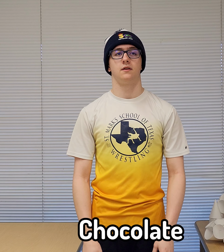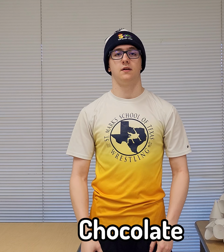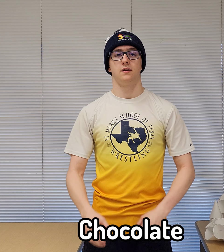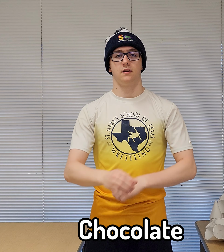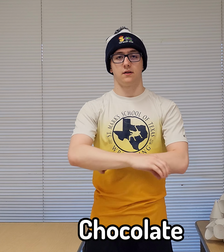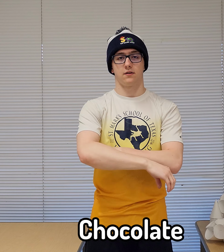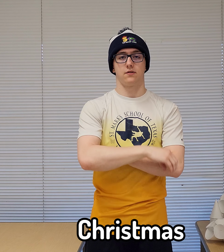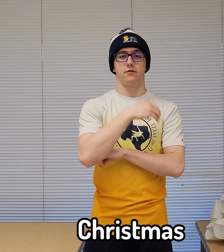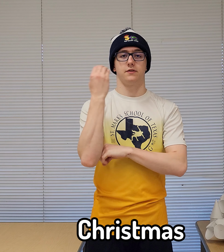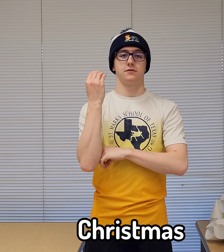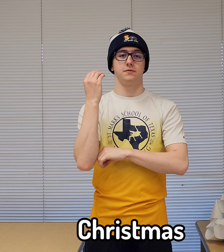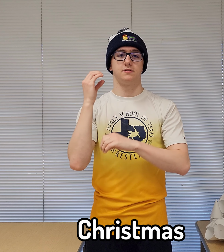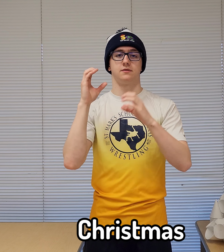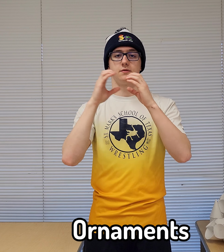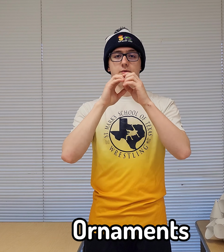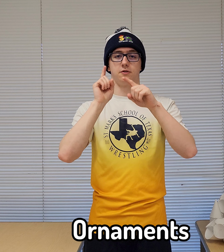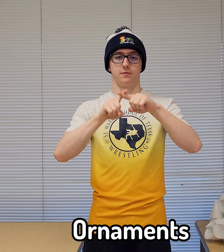Christmas ornaments.